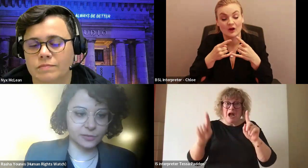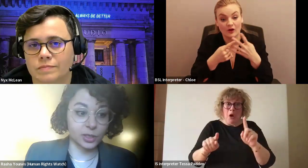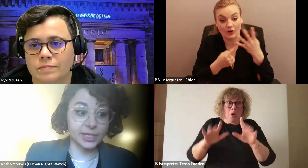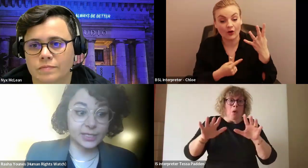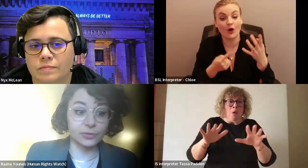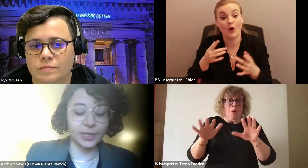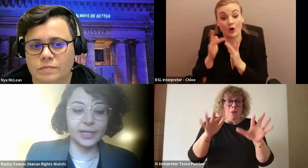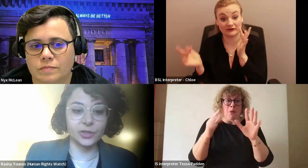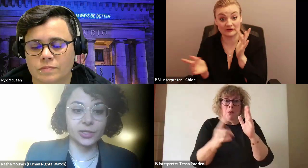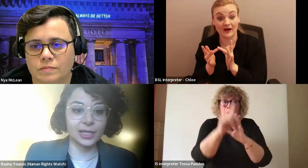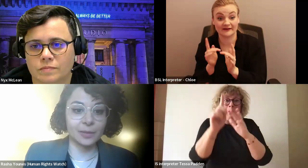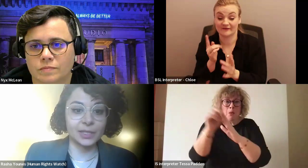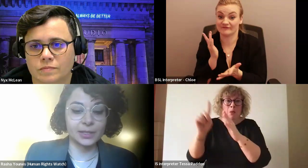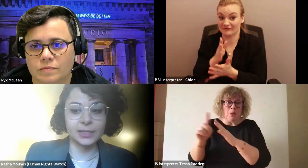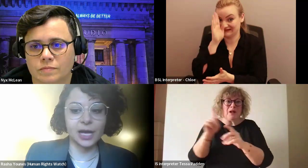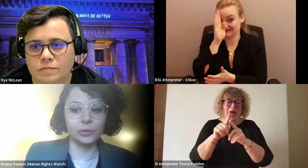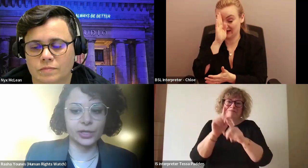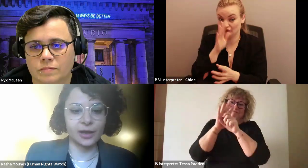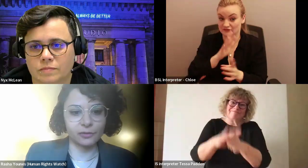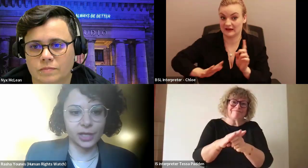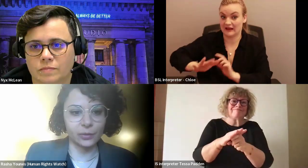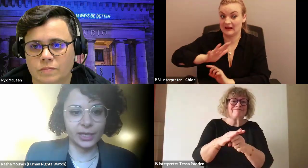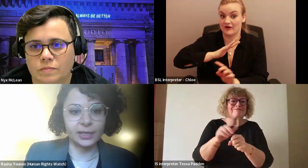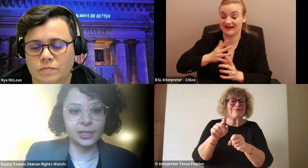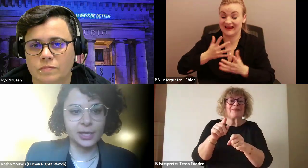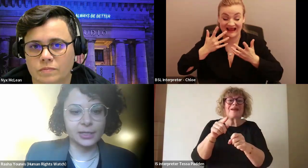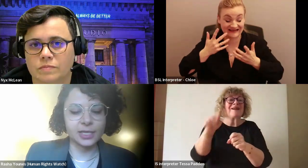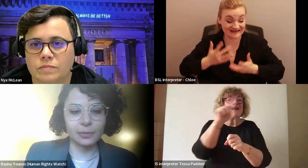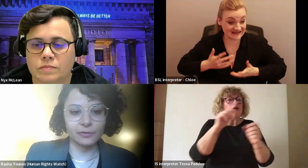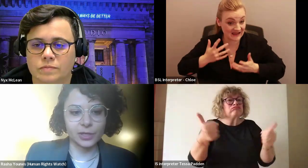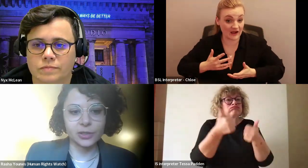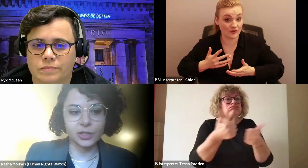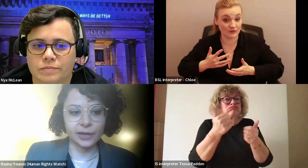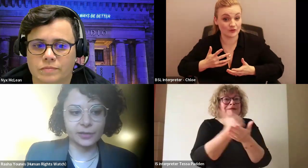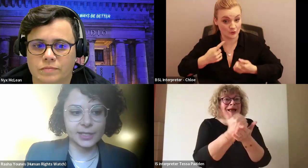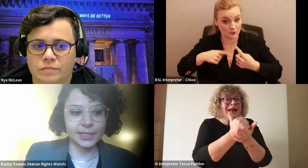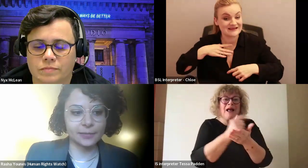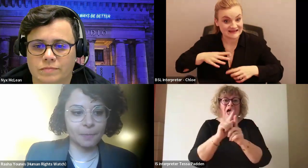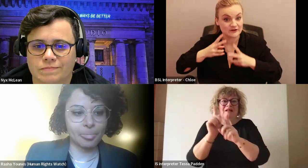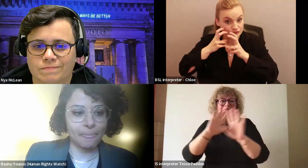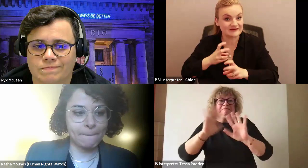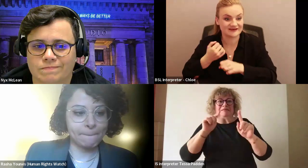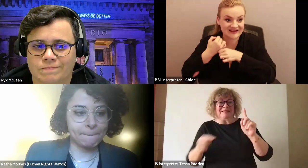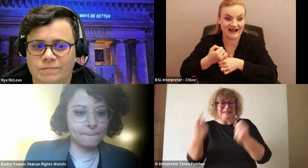these abusive laws. It is a really dangerous climate, and it's now more than ever that we need this type of research and